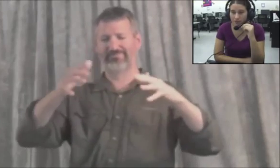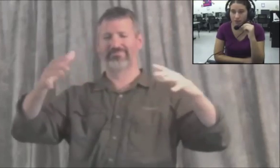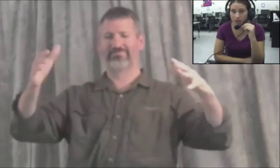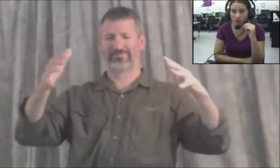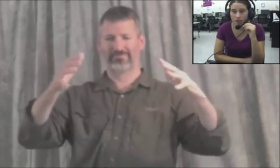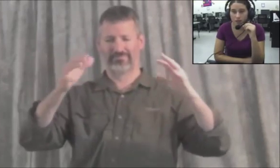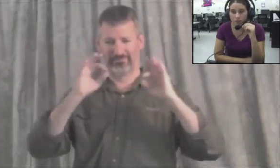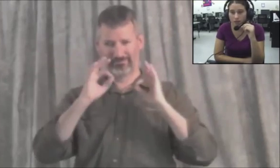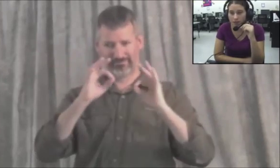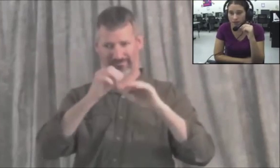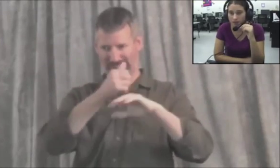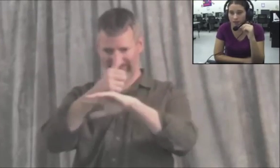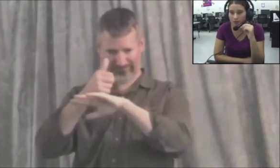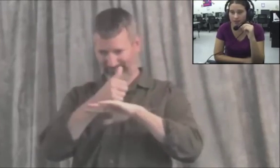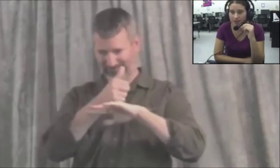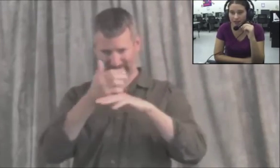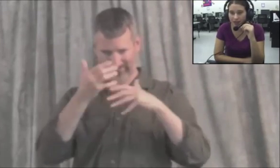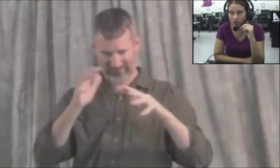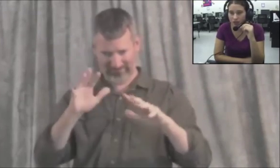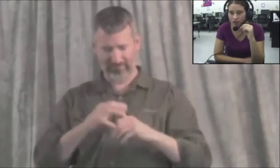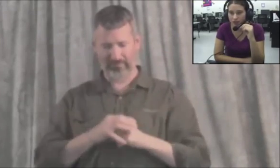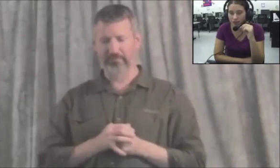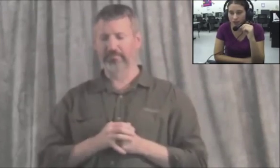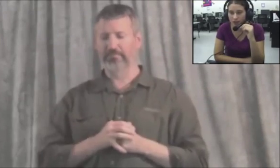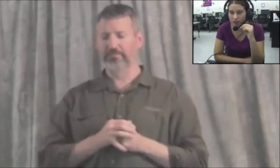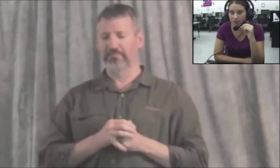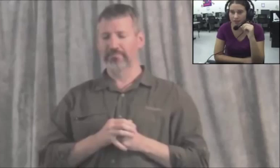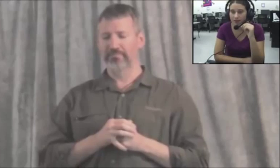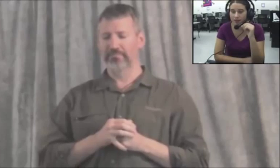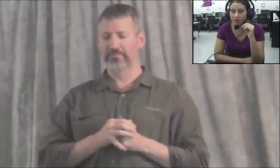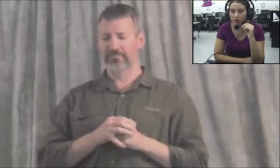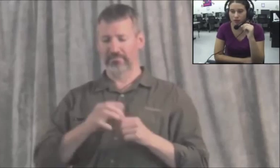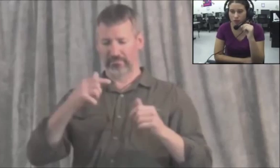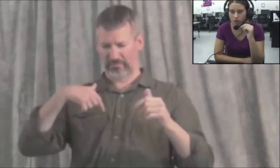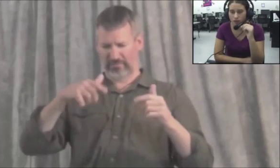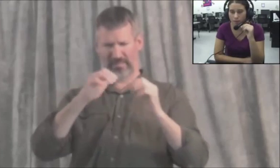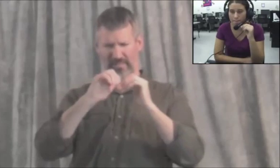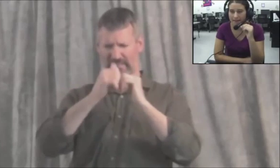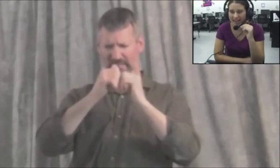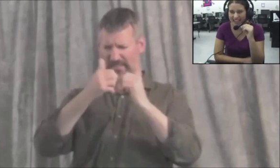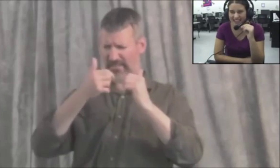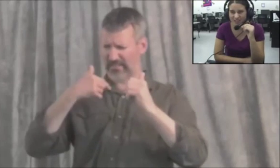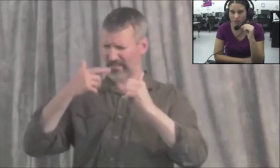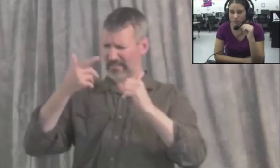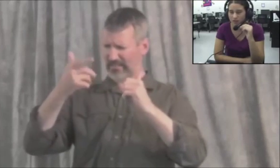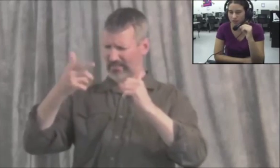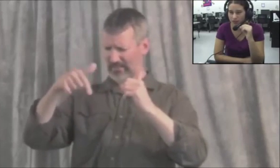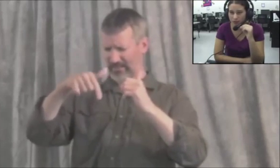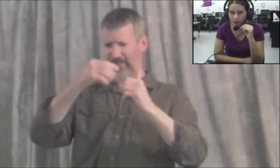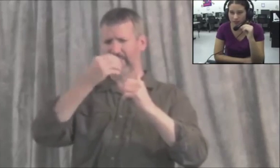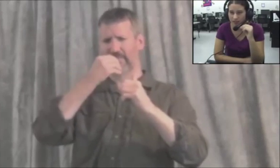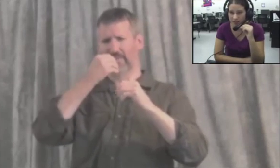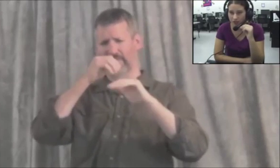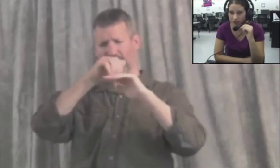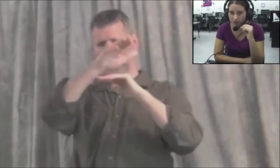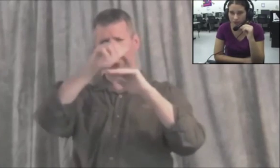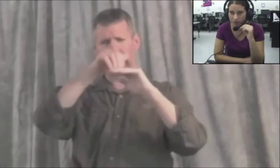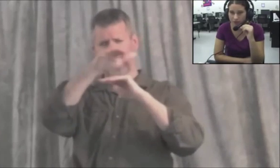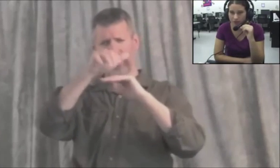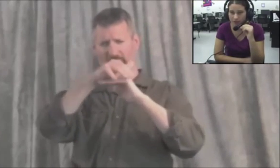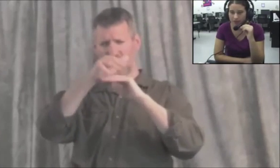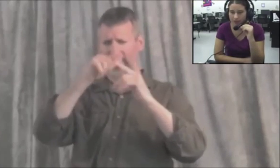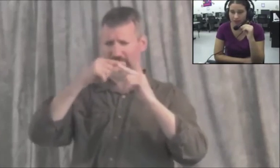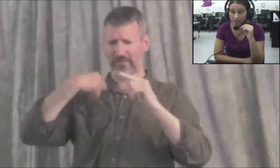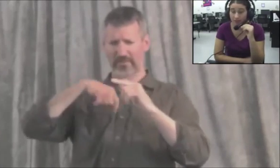for several months we were dehydrating food, and we developed a pile of ginormous dehydrated